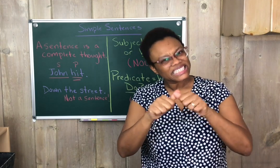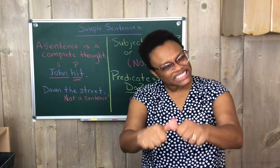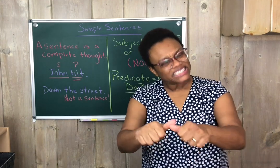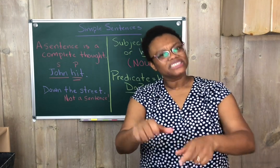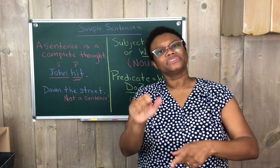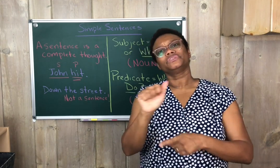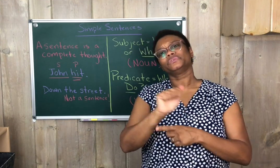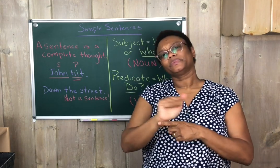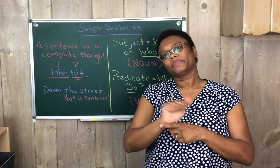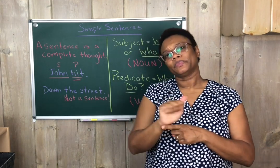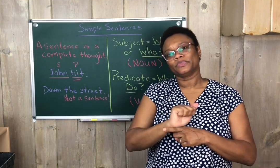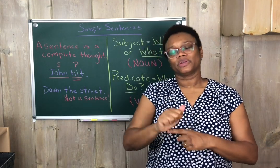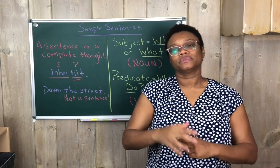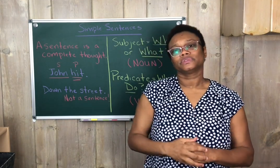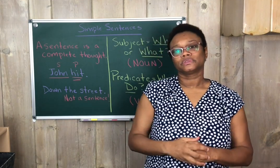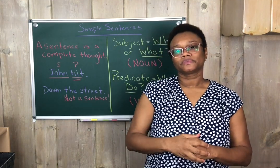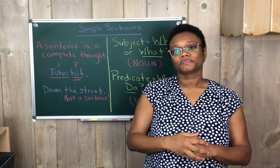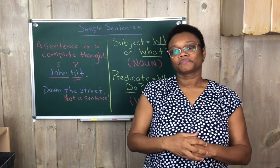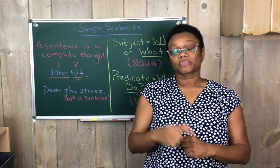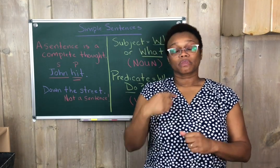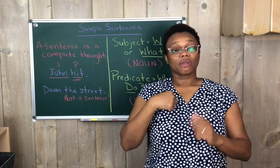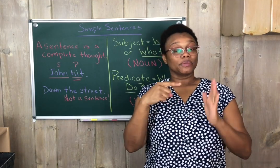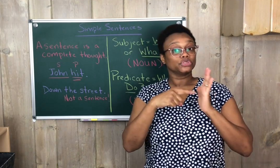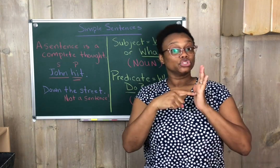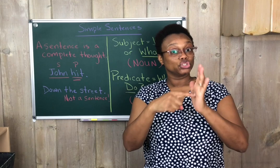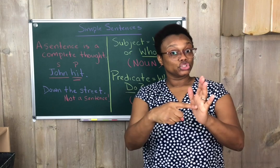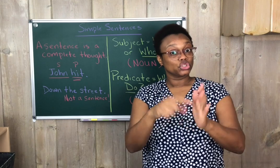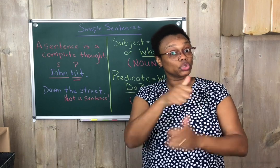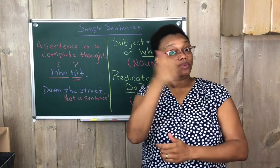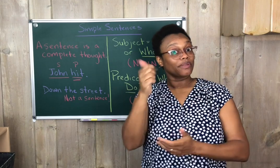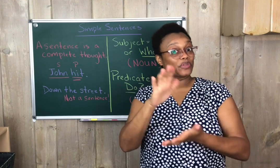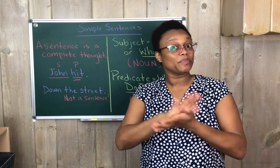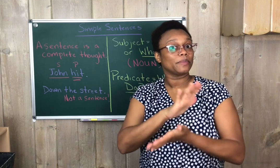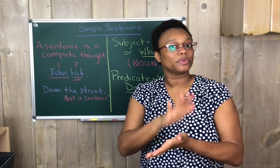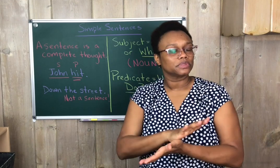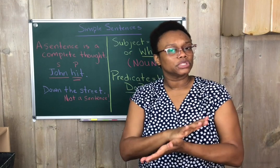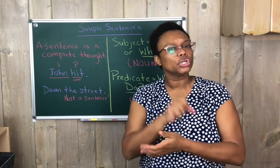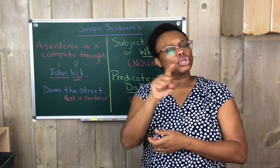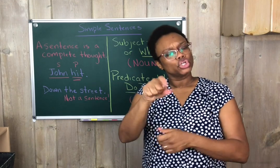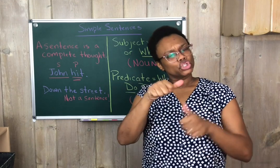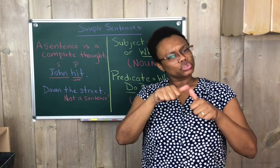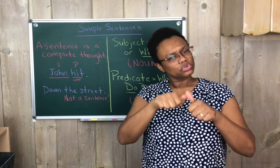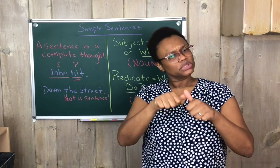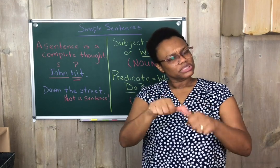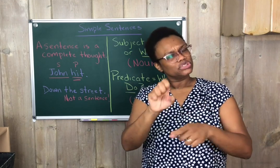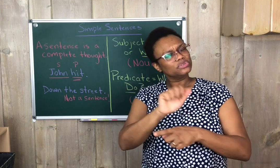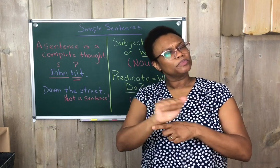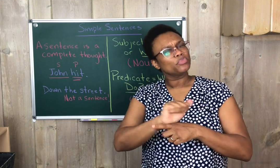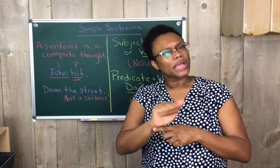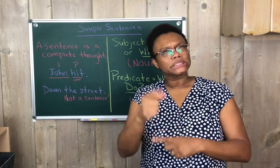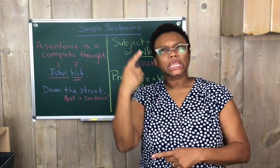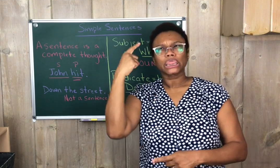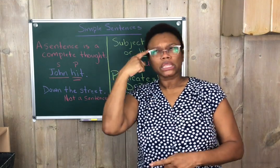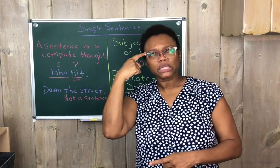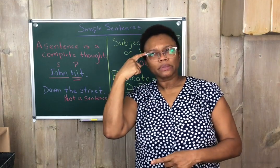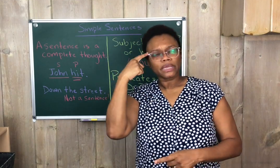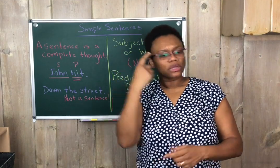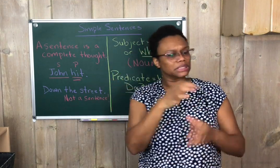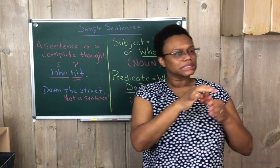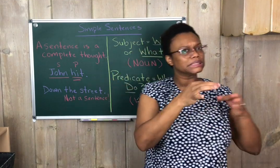So continue to practice. I'm going to show you another worksheet, and I want you to think